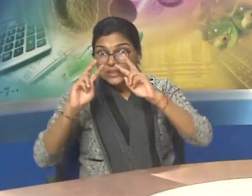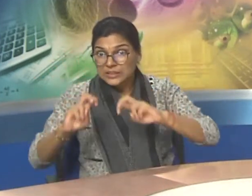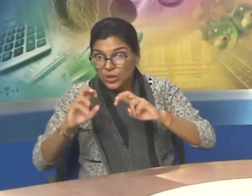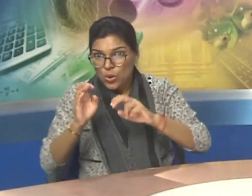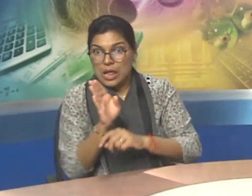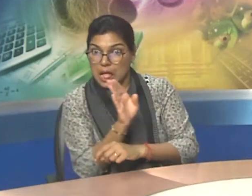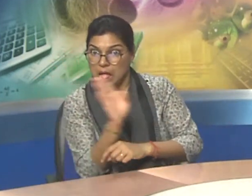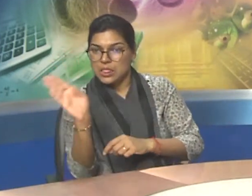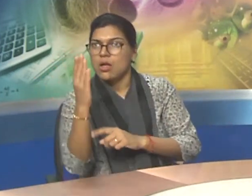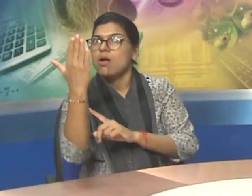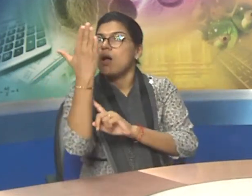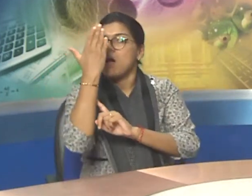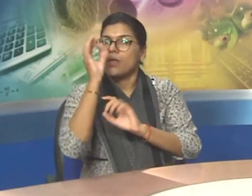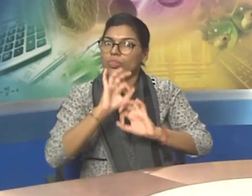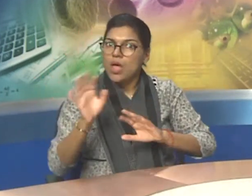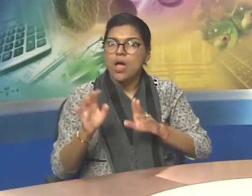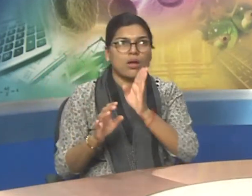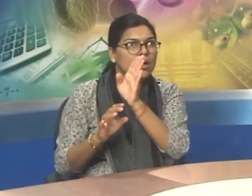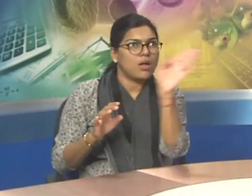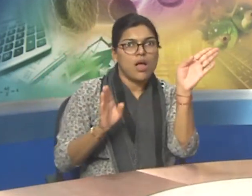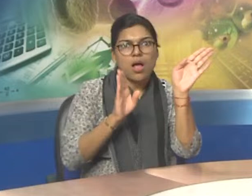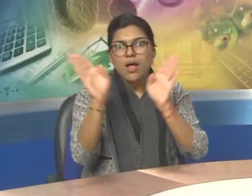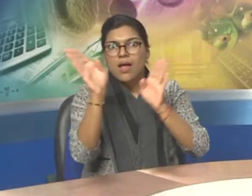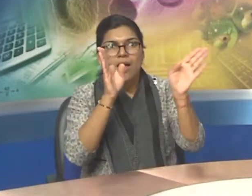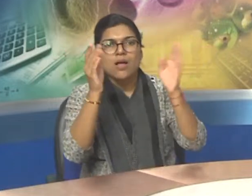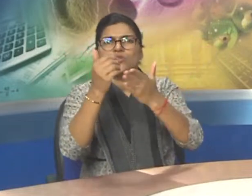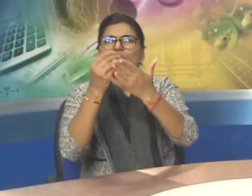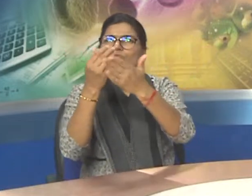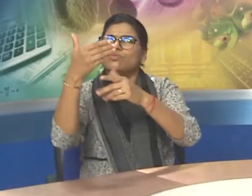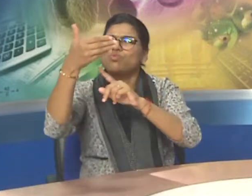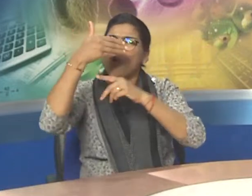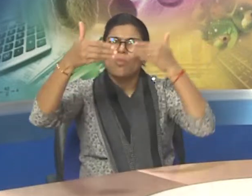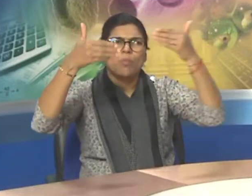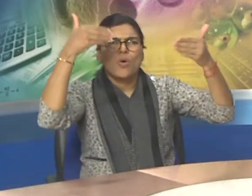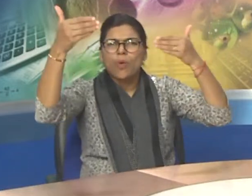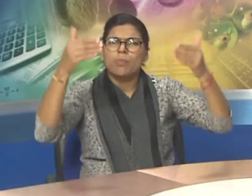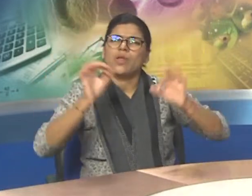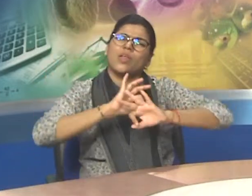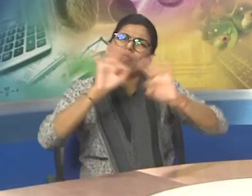of the library is an important aspect.